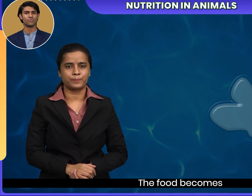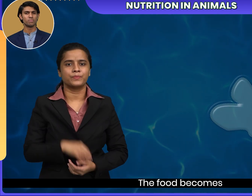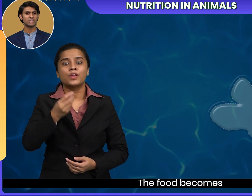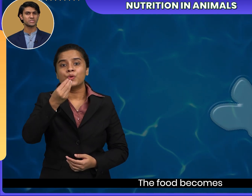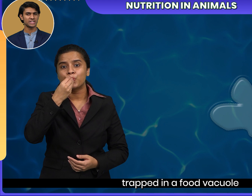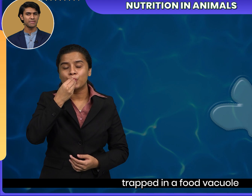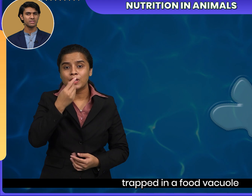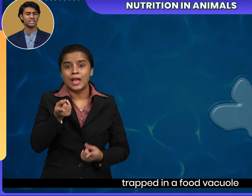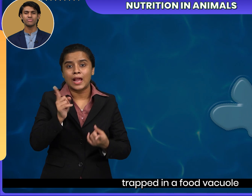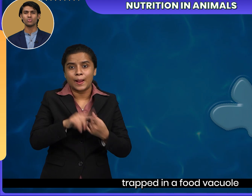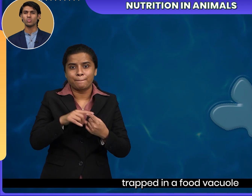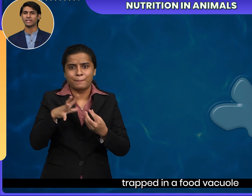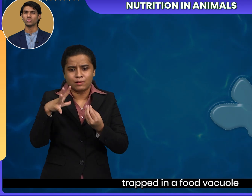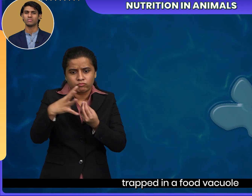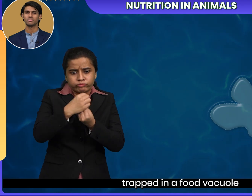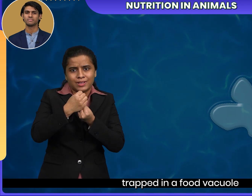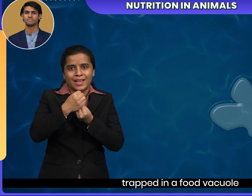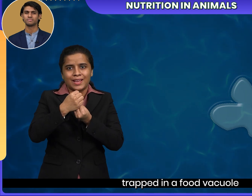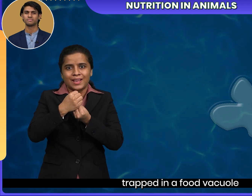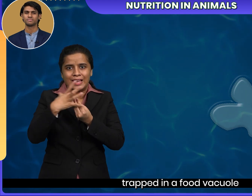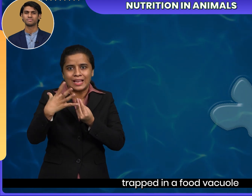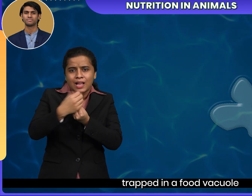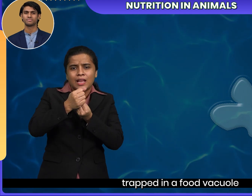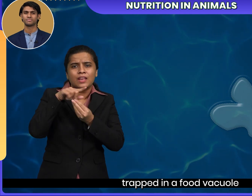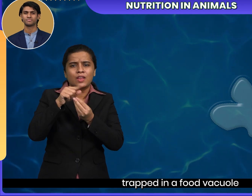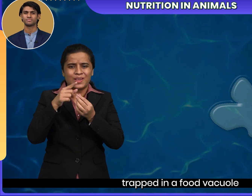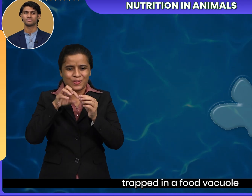The food becomes trapped in a food vacuole.